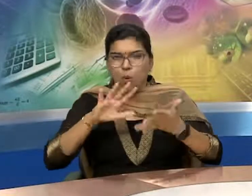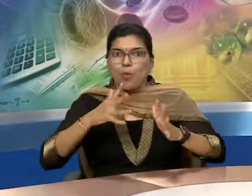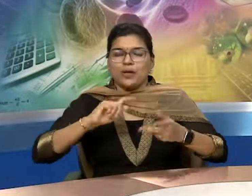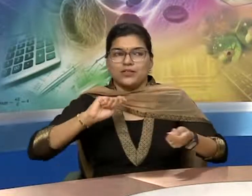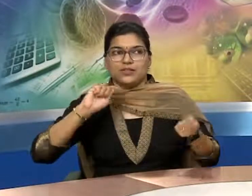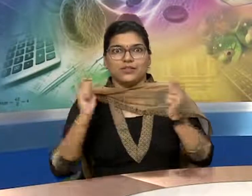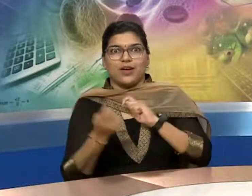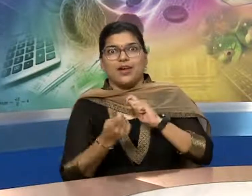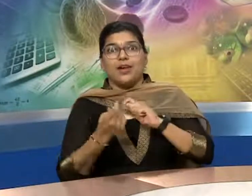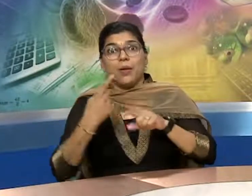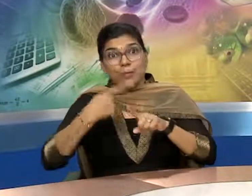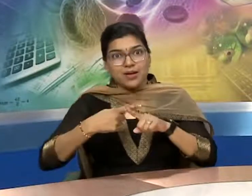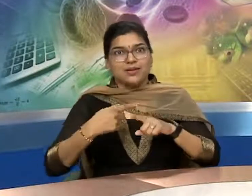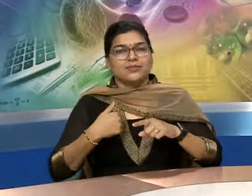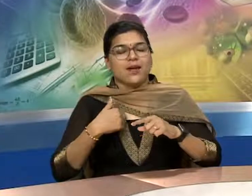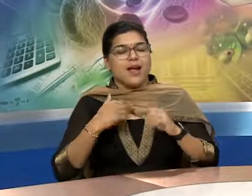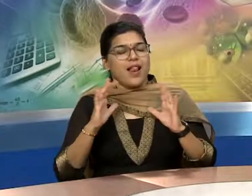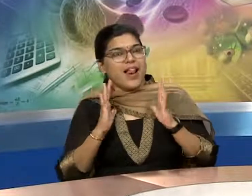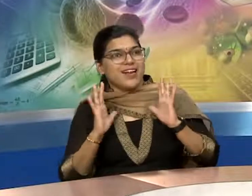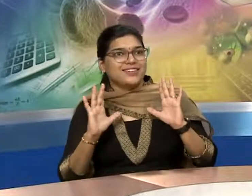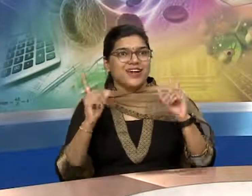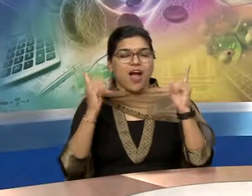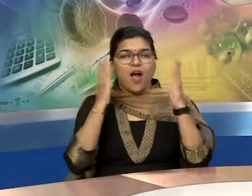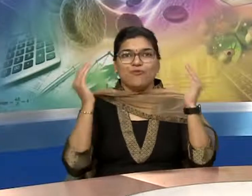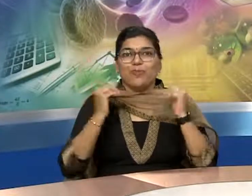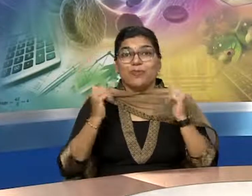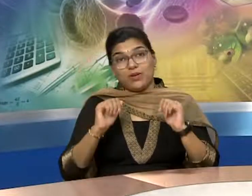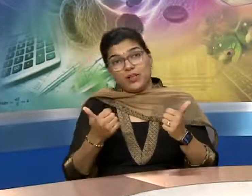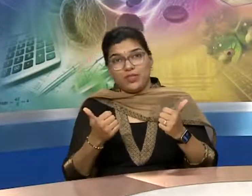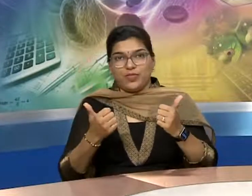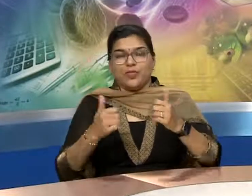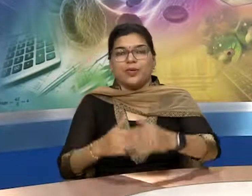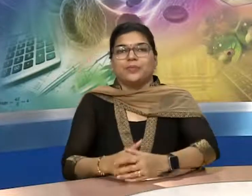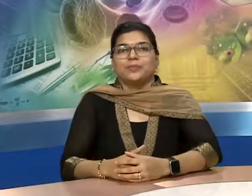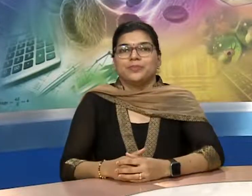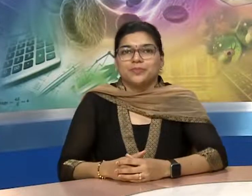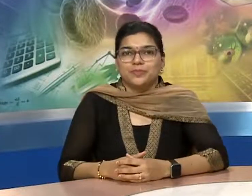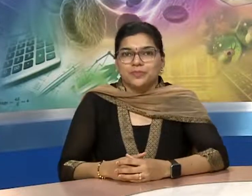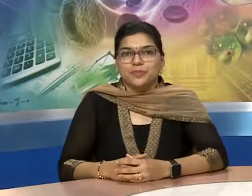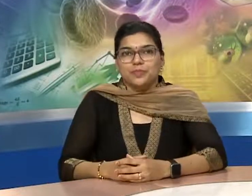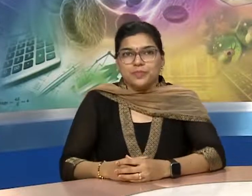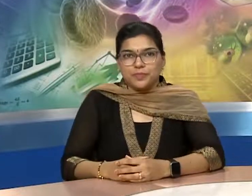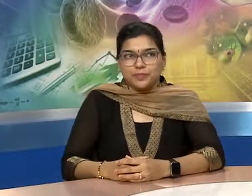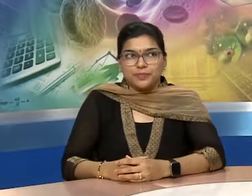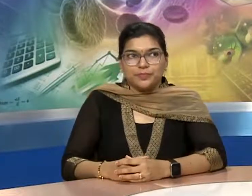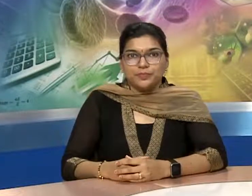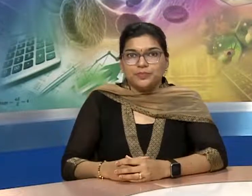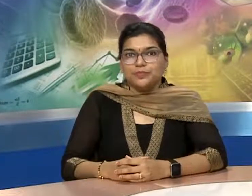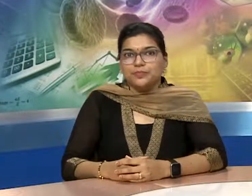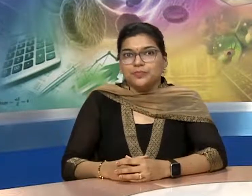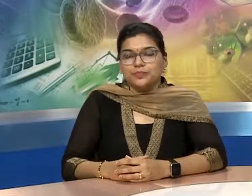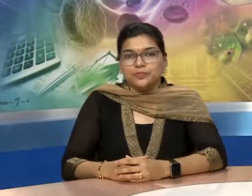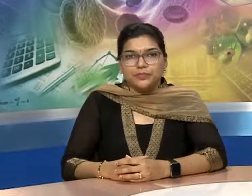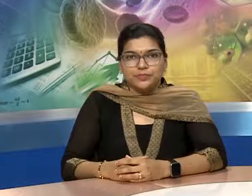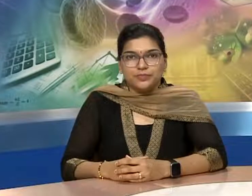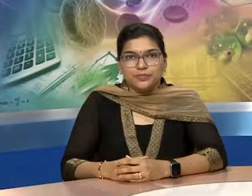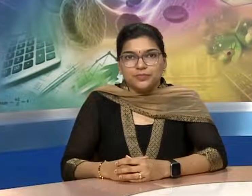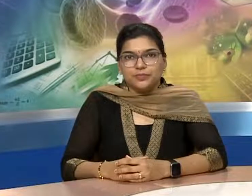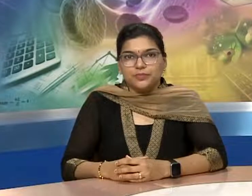leisure time by providing materials for change and relaxation.